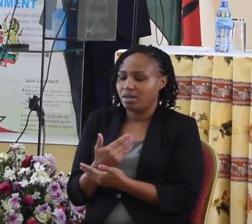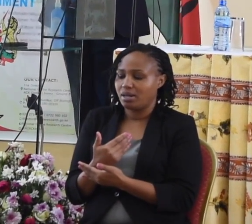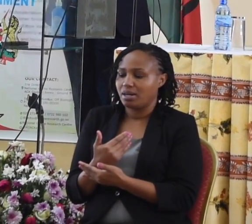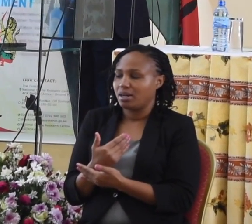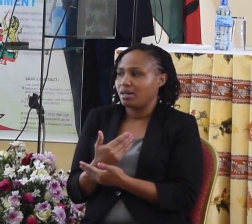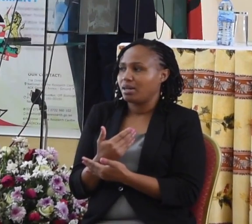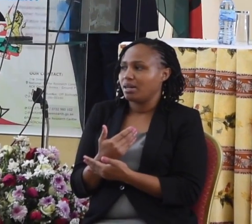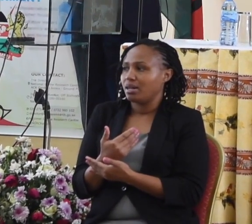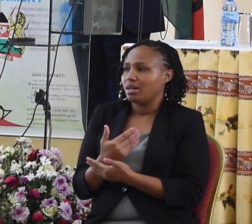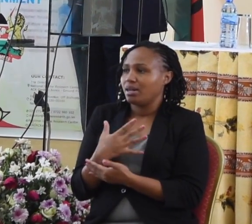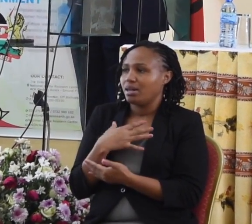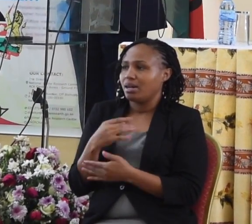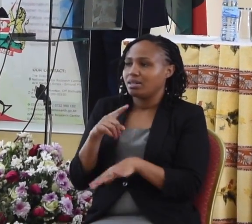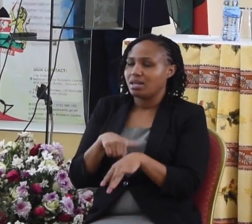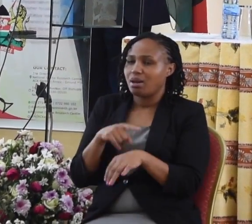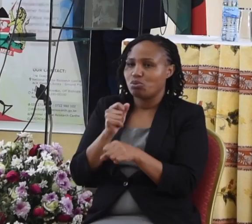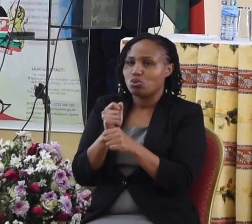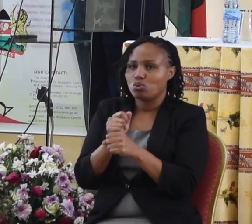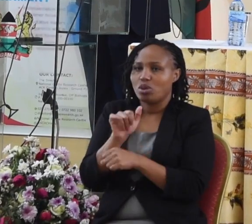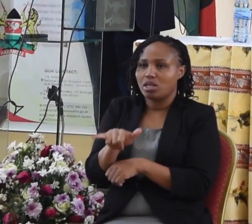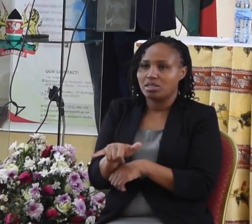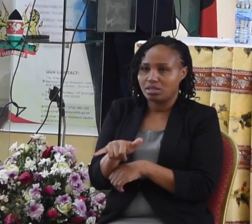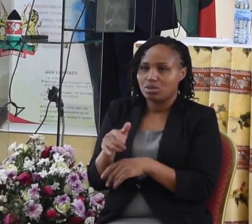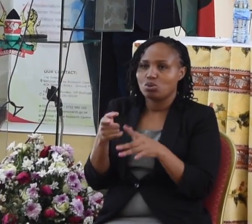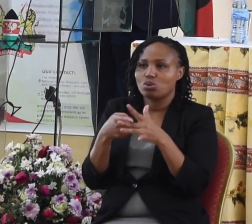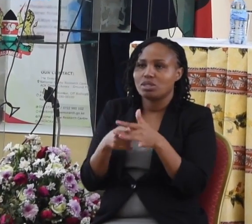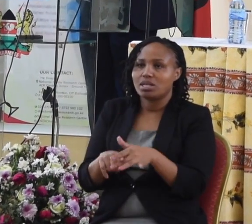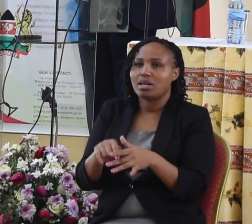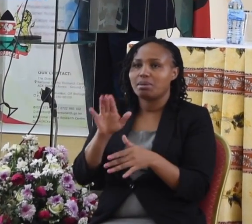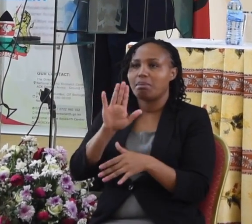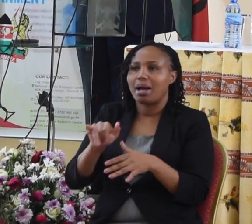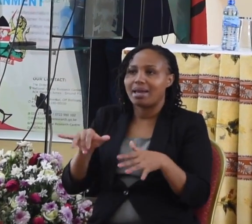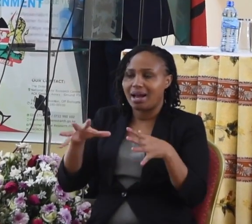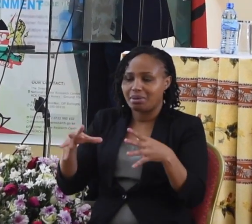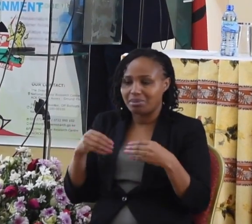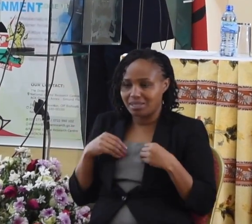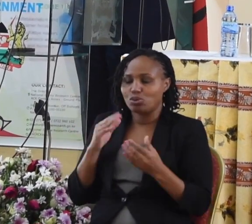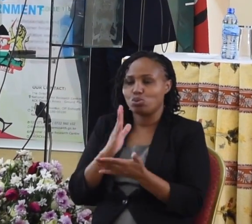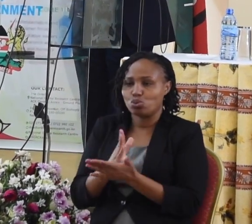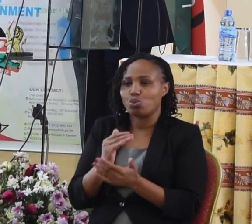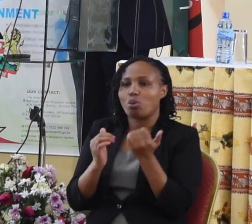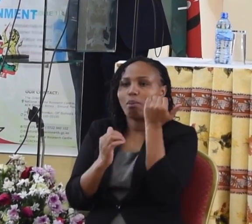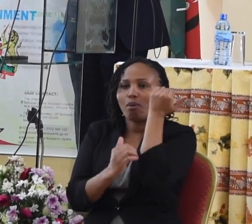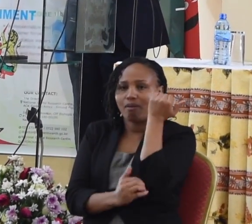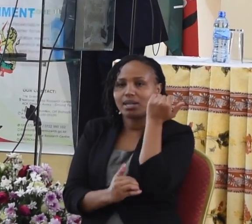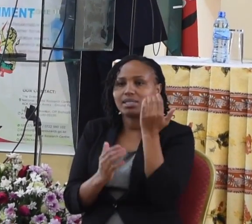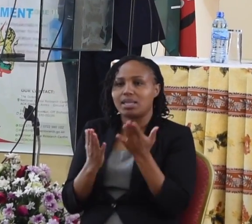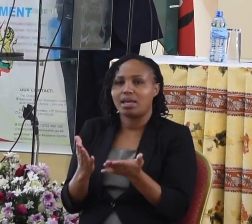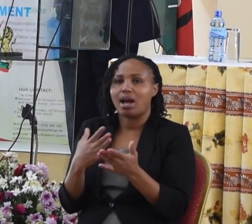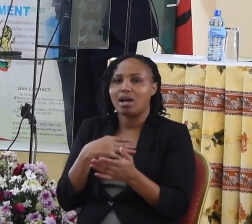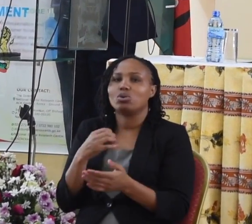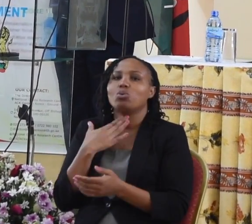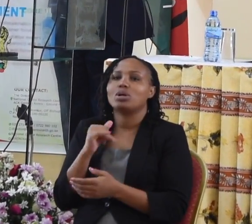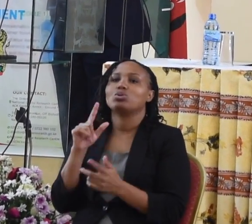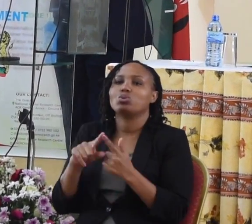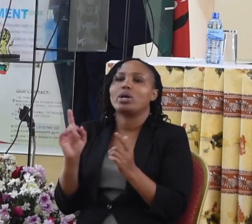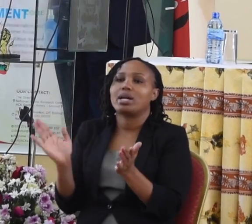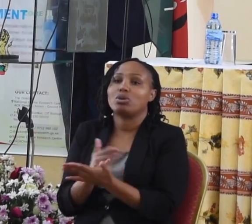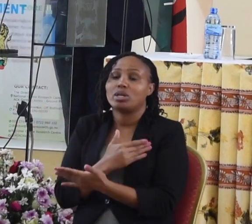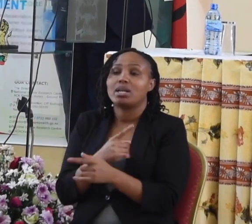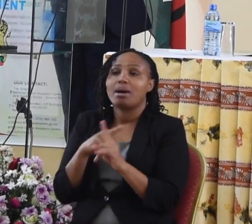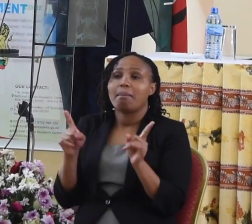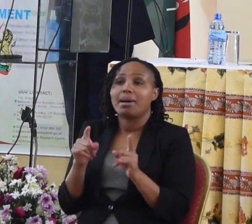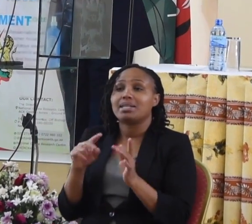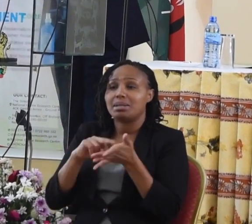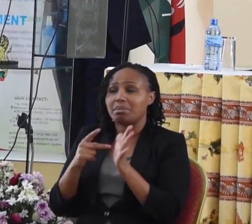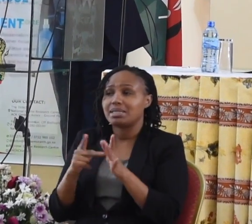And when you do that, you start by admitting there is poverty and you want to eradicate it. But to me, it's